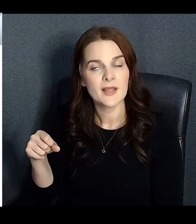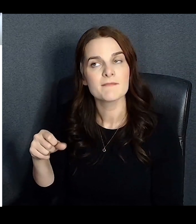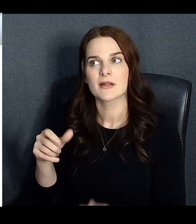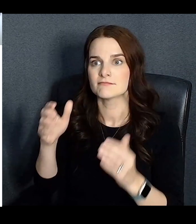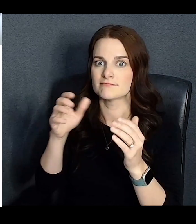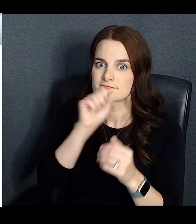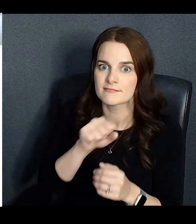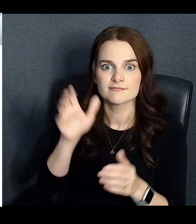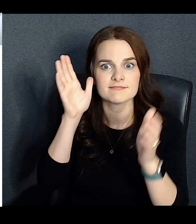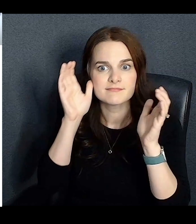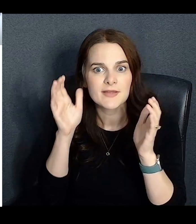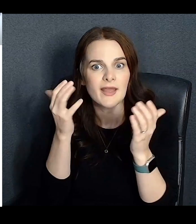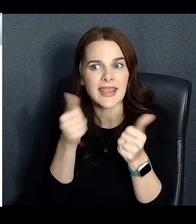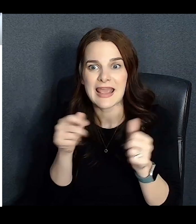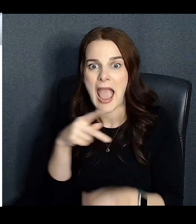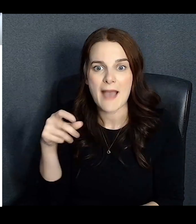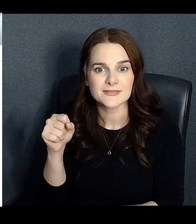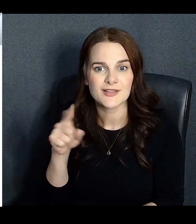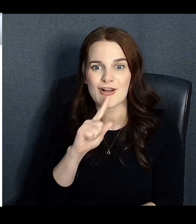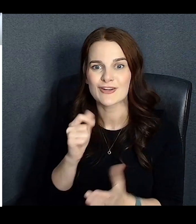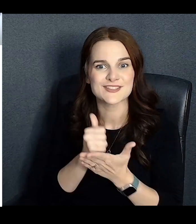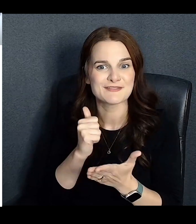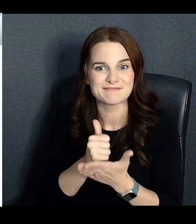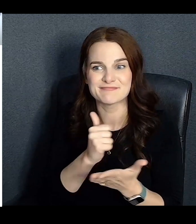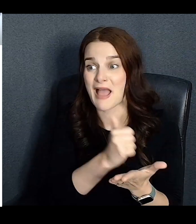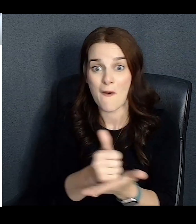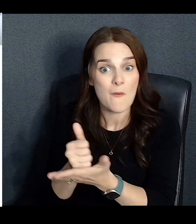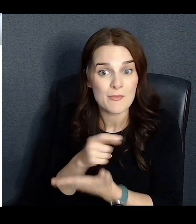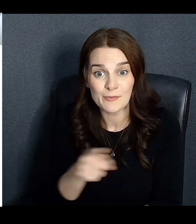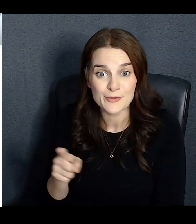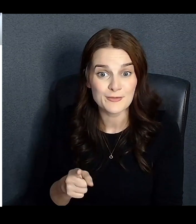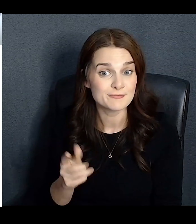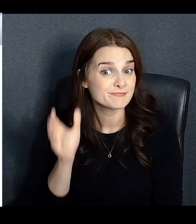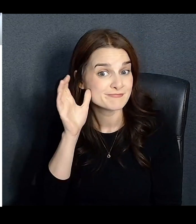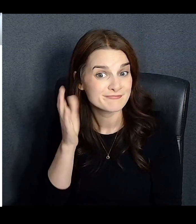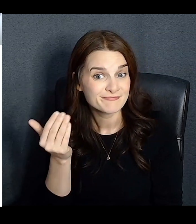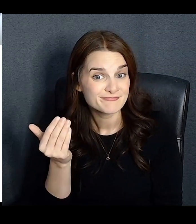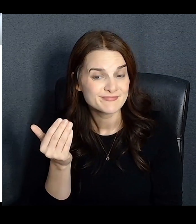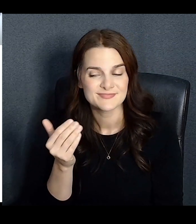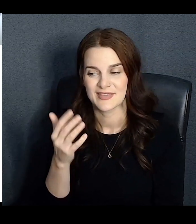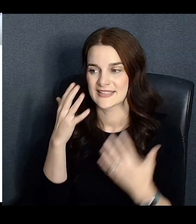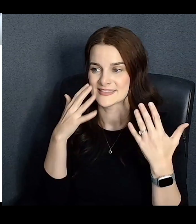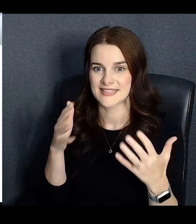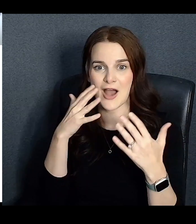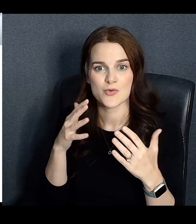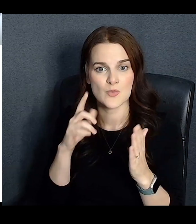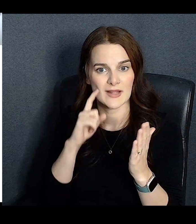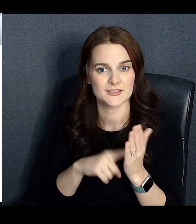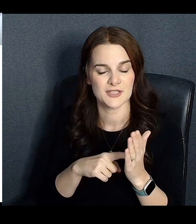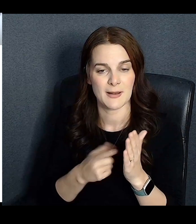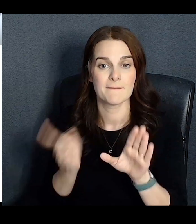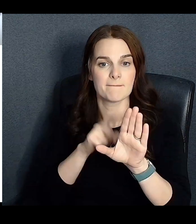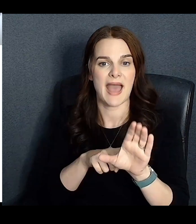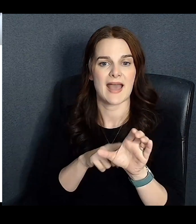about apps, but we'd love to hear if you're using any apps right now that are assistive or help you. Sound recognition,